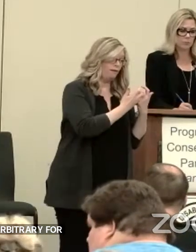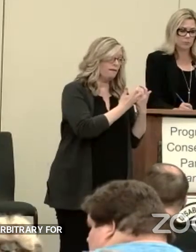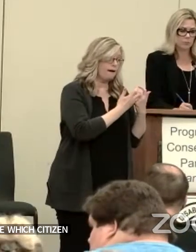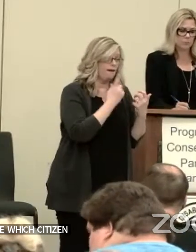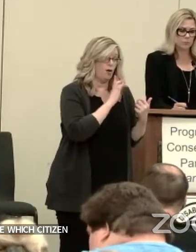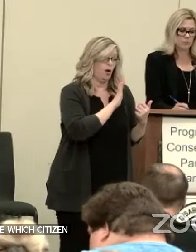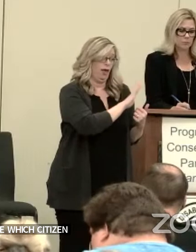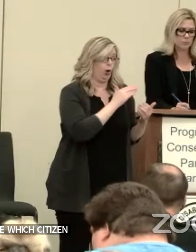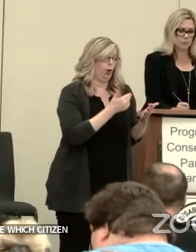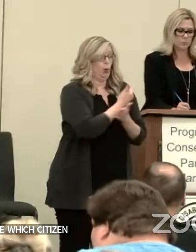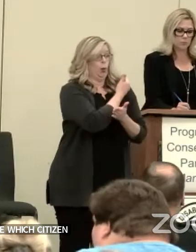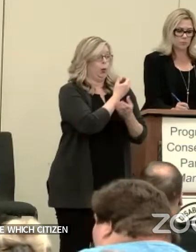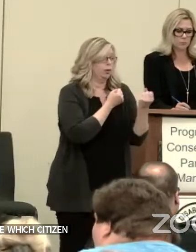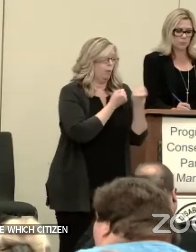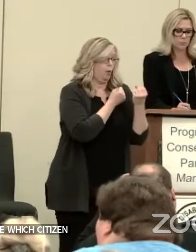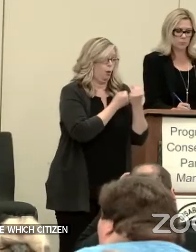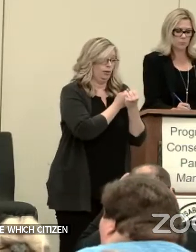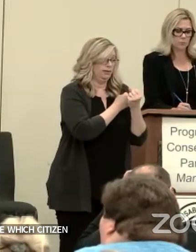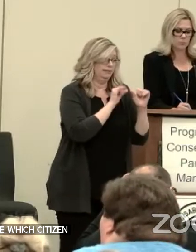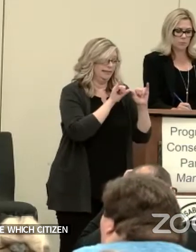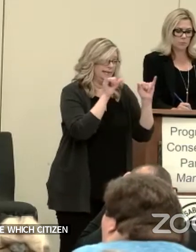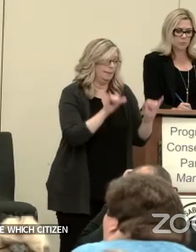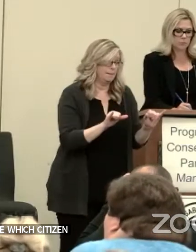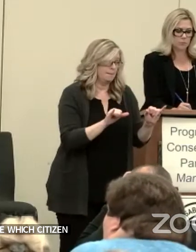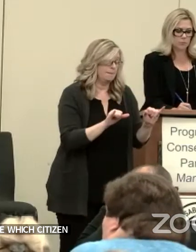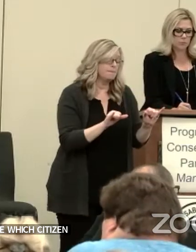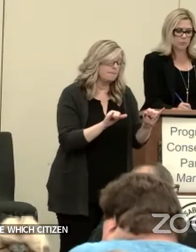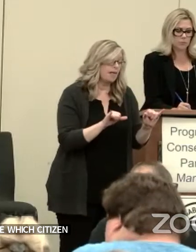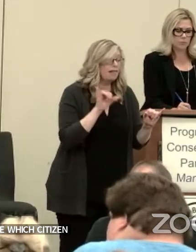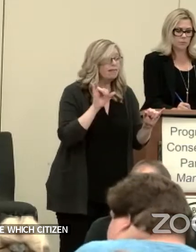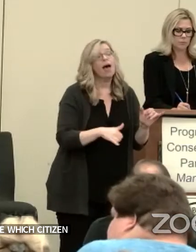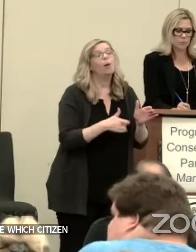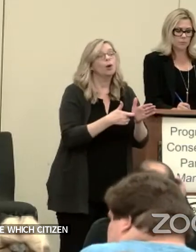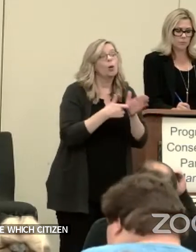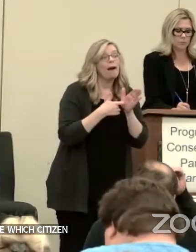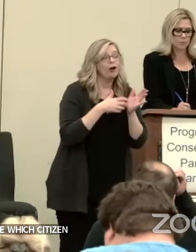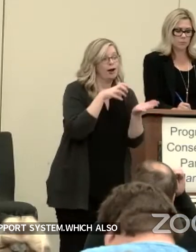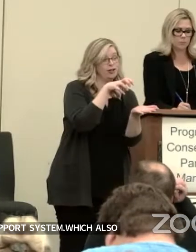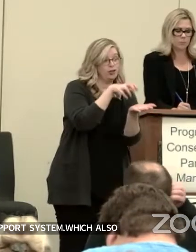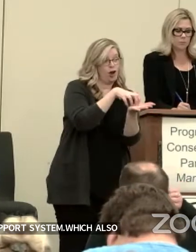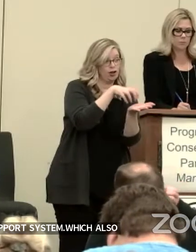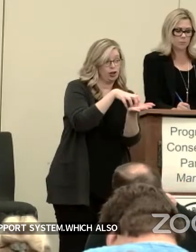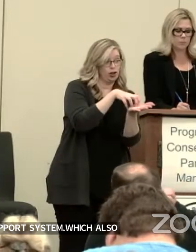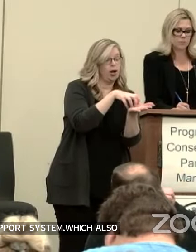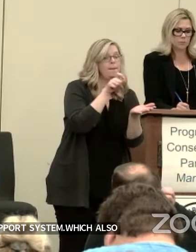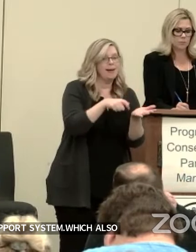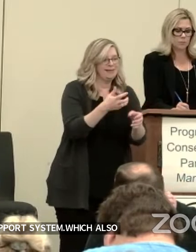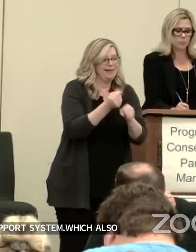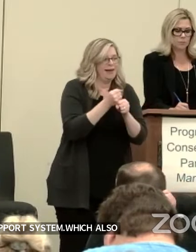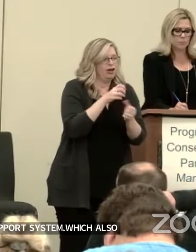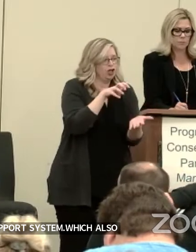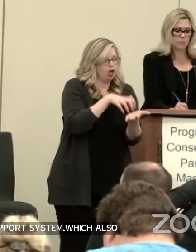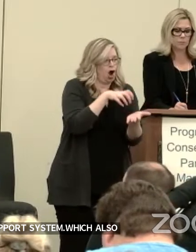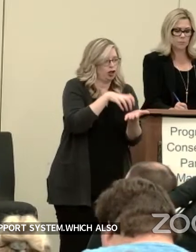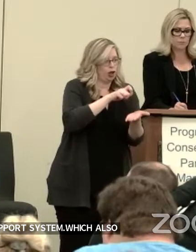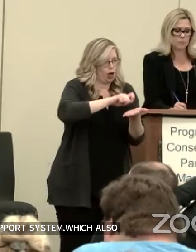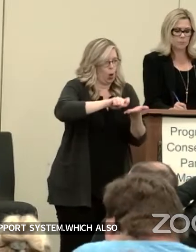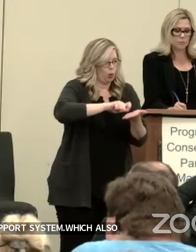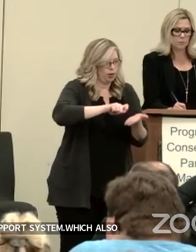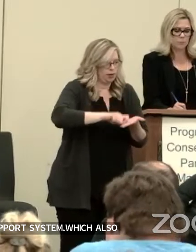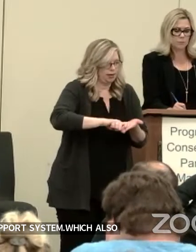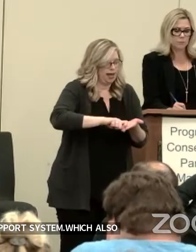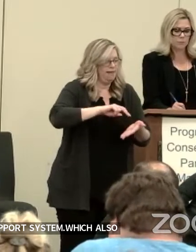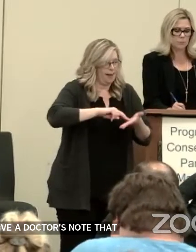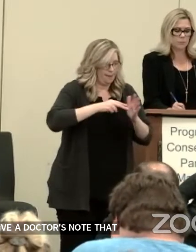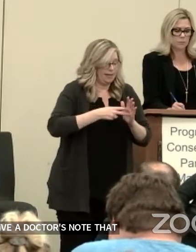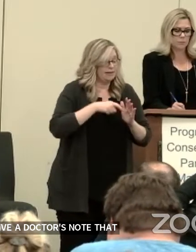this new support system, which also requires that they receive a doctor's note that indicates an individual